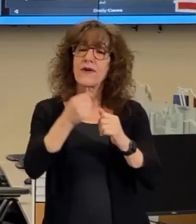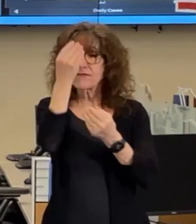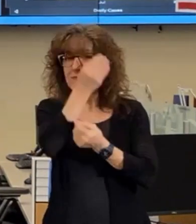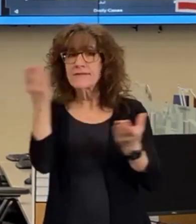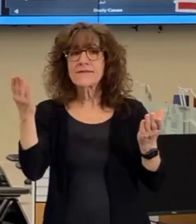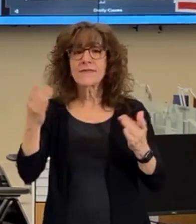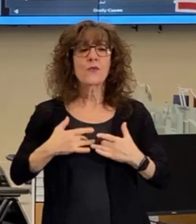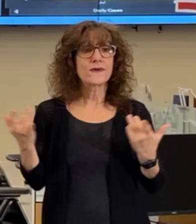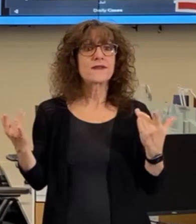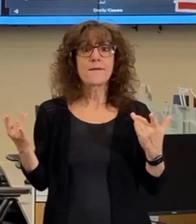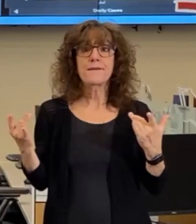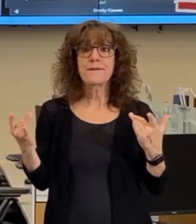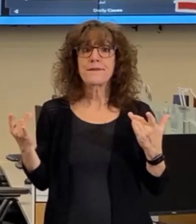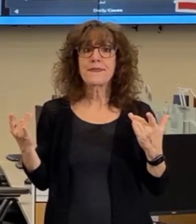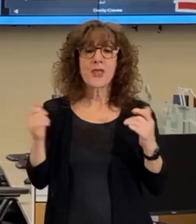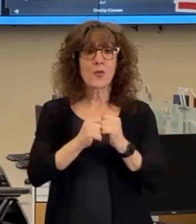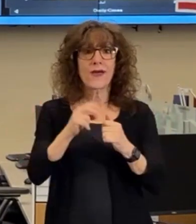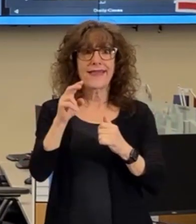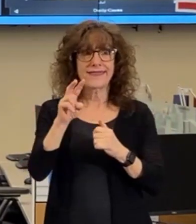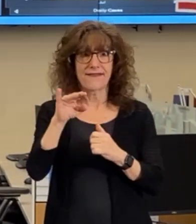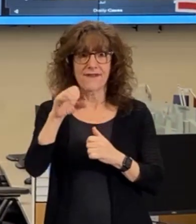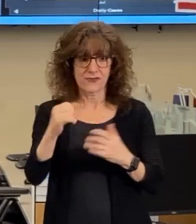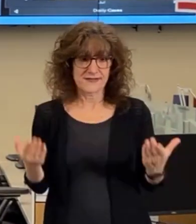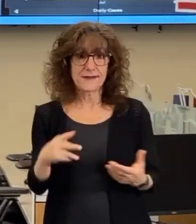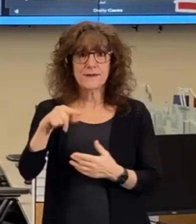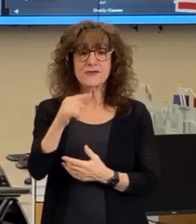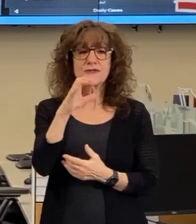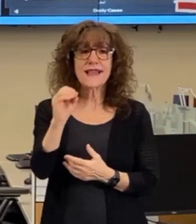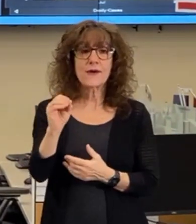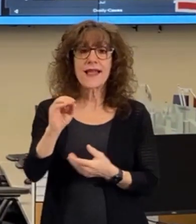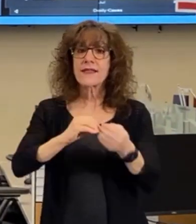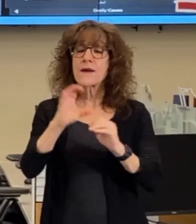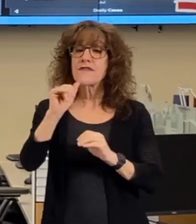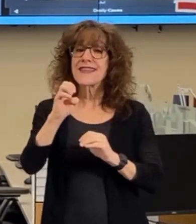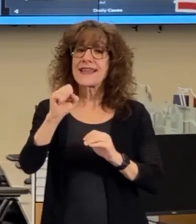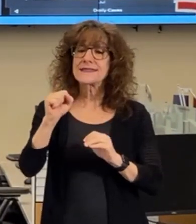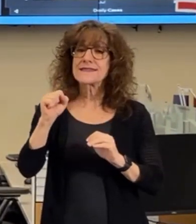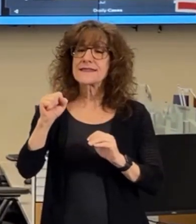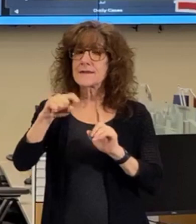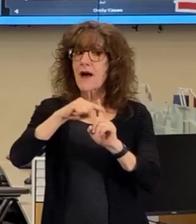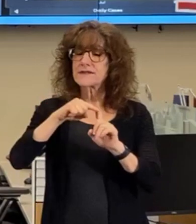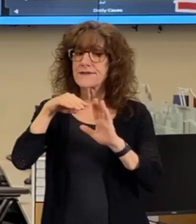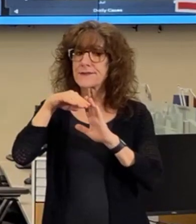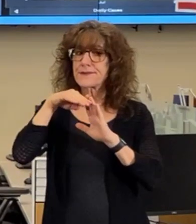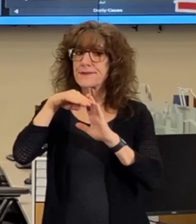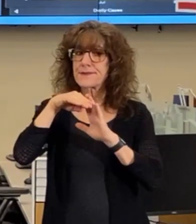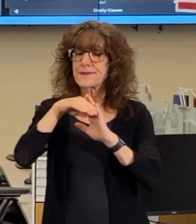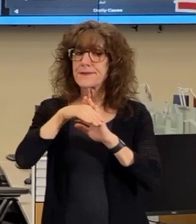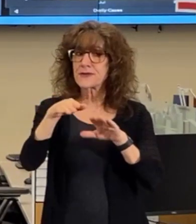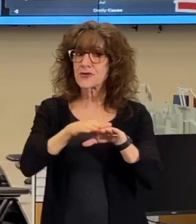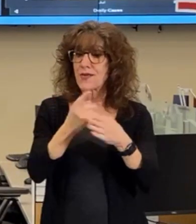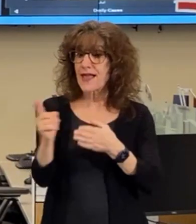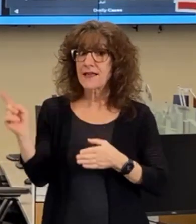what's happening with the virus in the county. Cases are trending down slowly. Last week, the